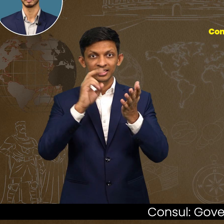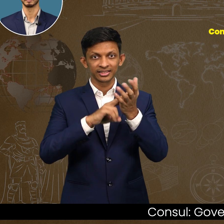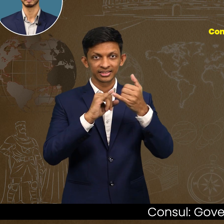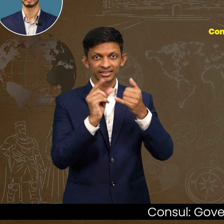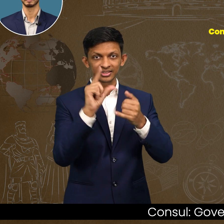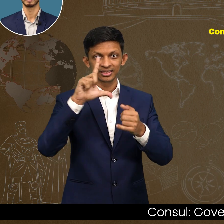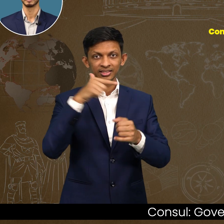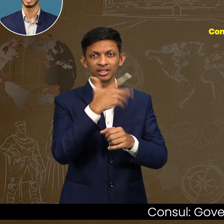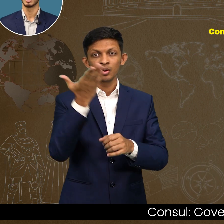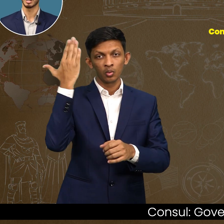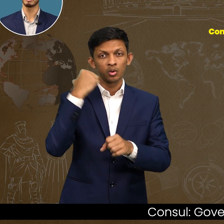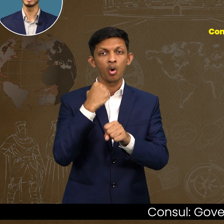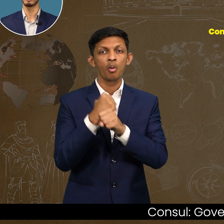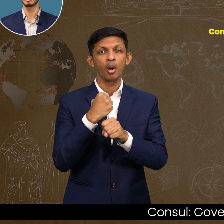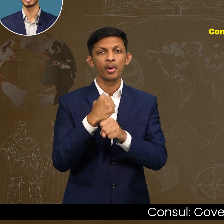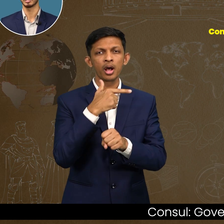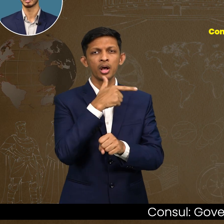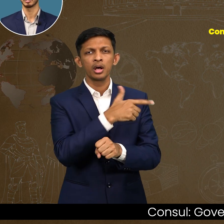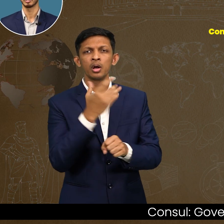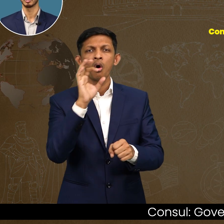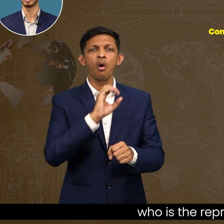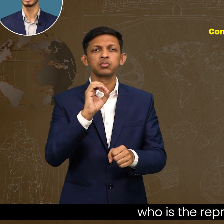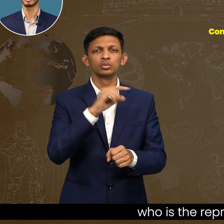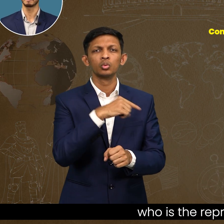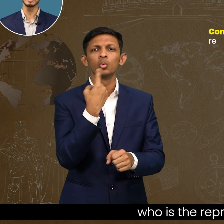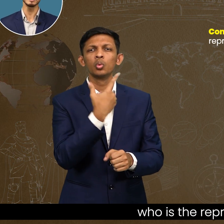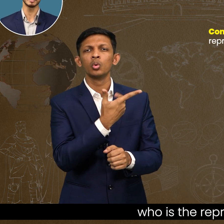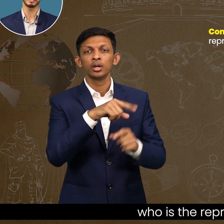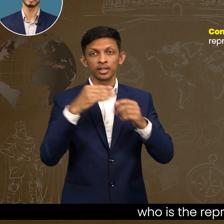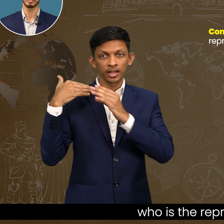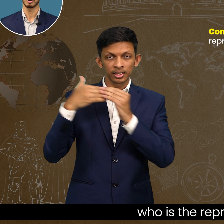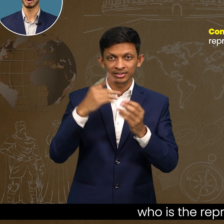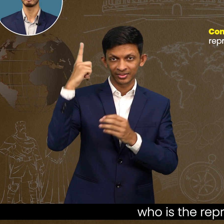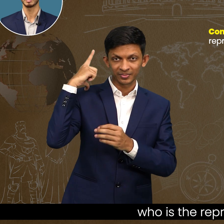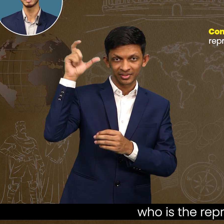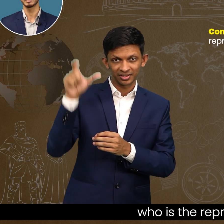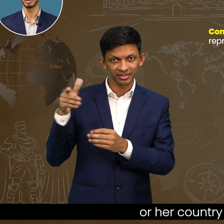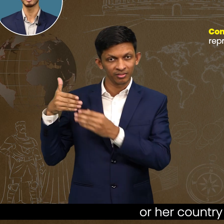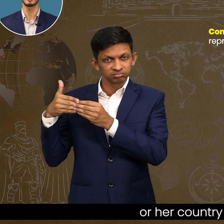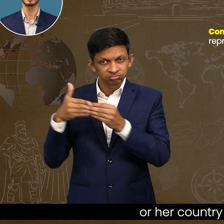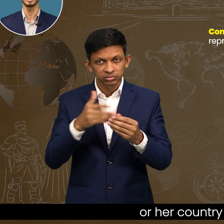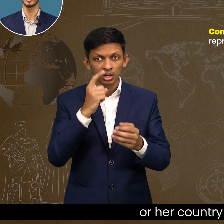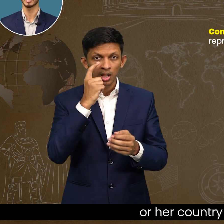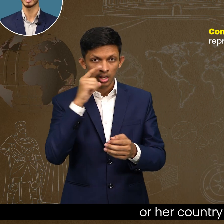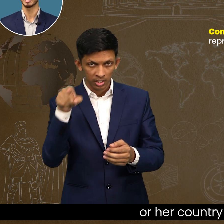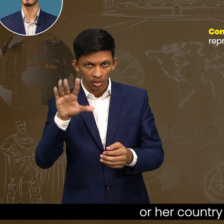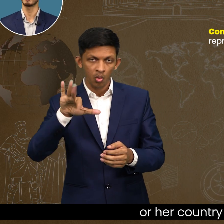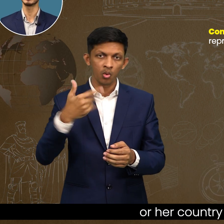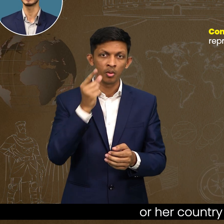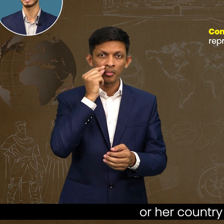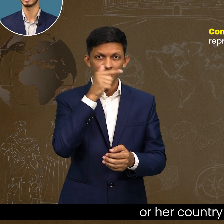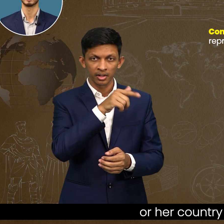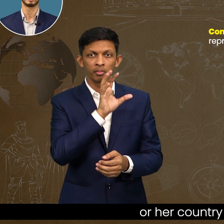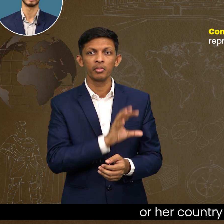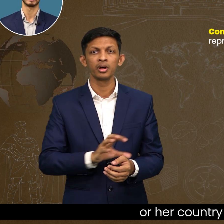Consul, government official who is a representative of his or her country in a